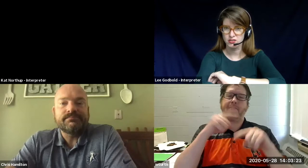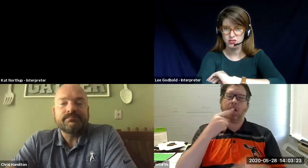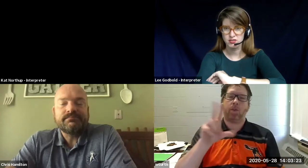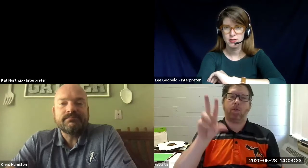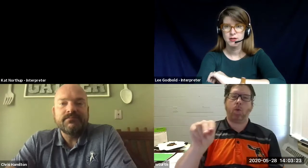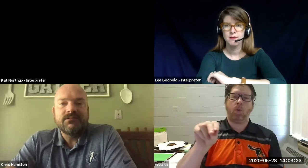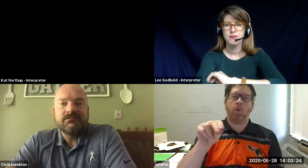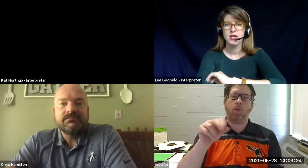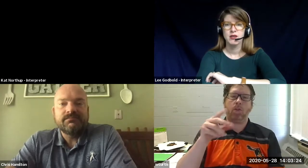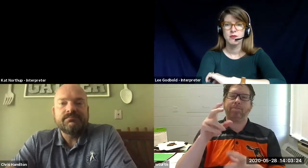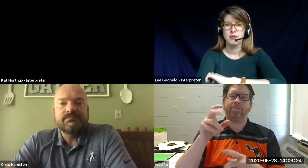factors. But,